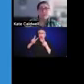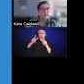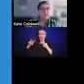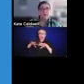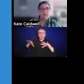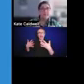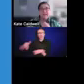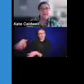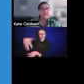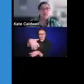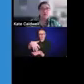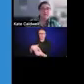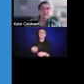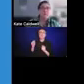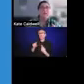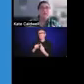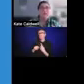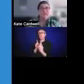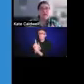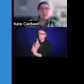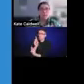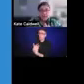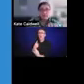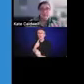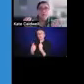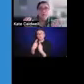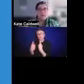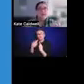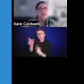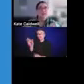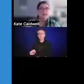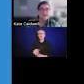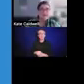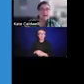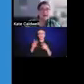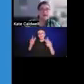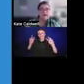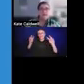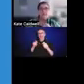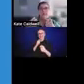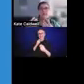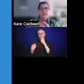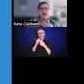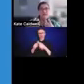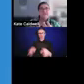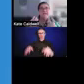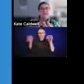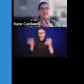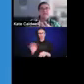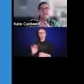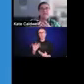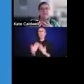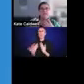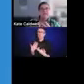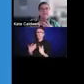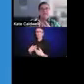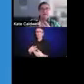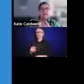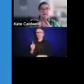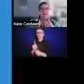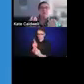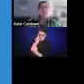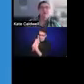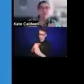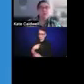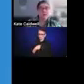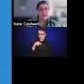conversations with people. I mean, at their core, that's what it is. What could be more engaging than that? Really understanding someone's